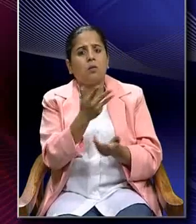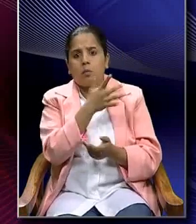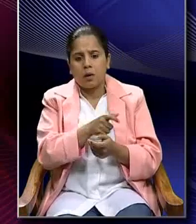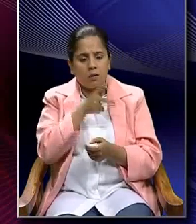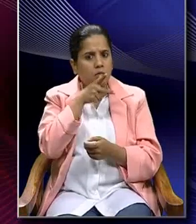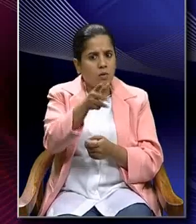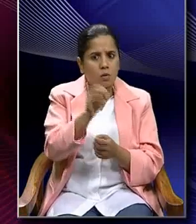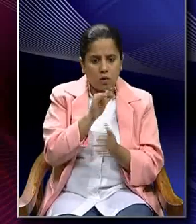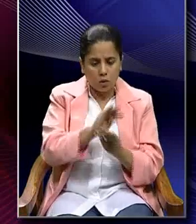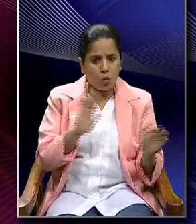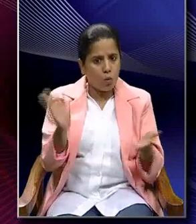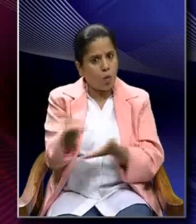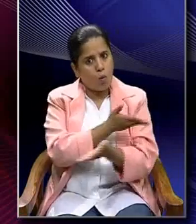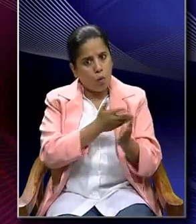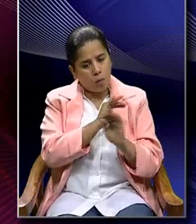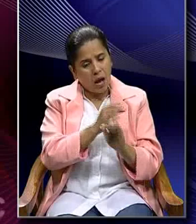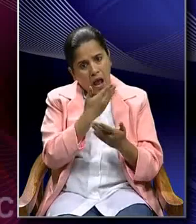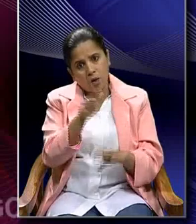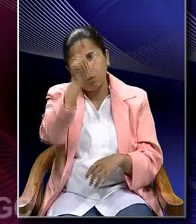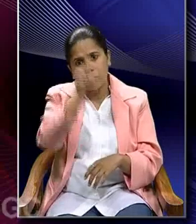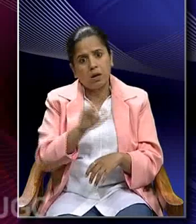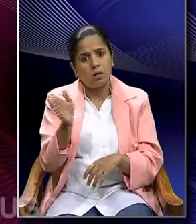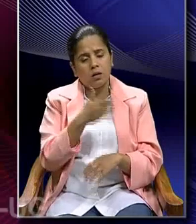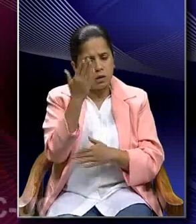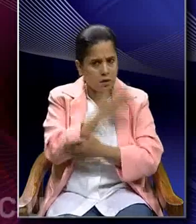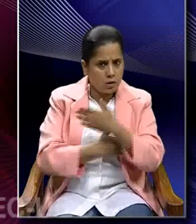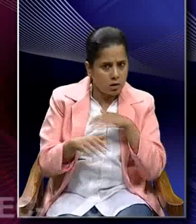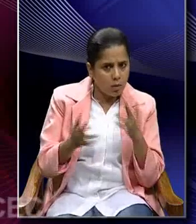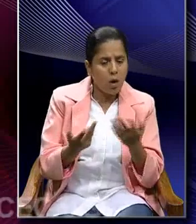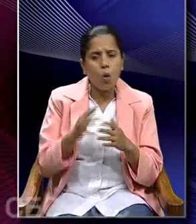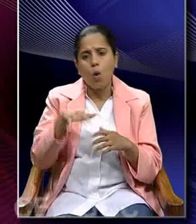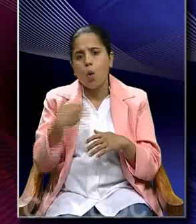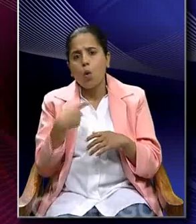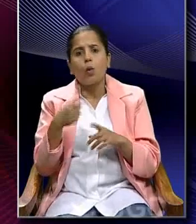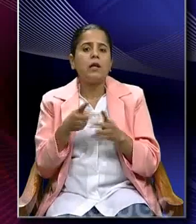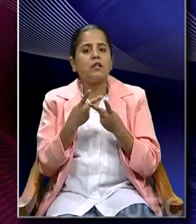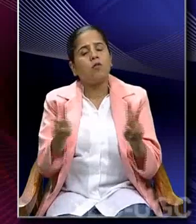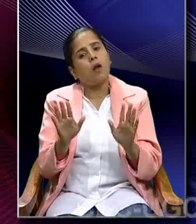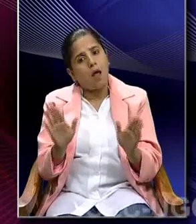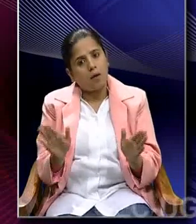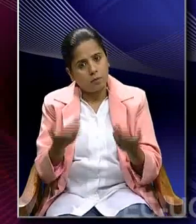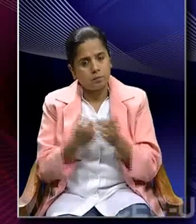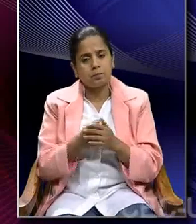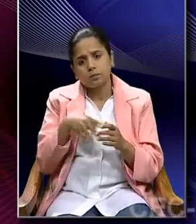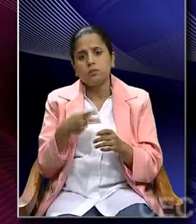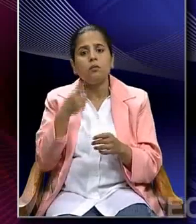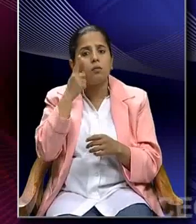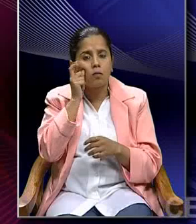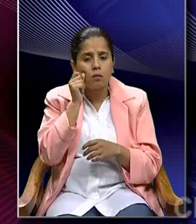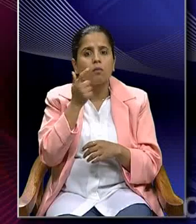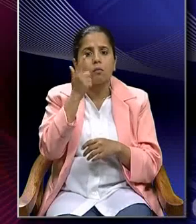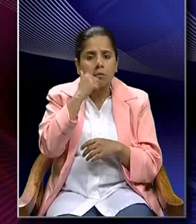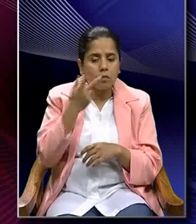look, every child, every person, whether disabled, differently abled, different genders,